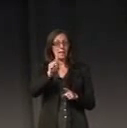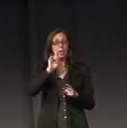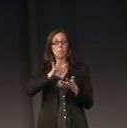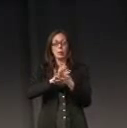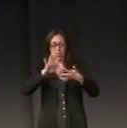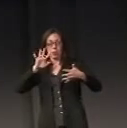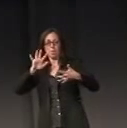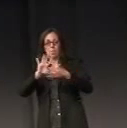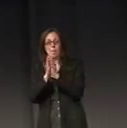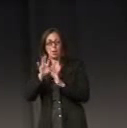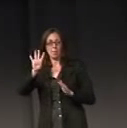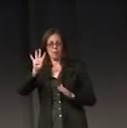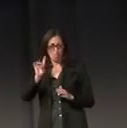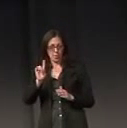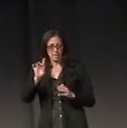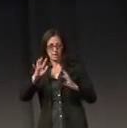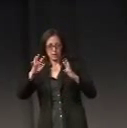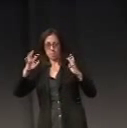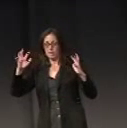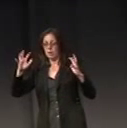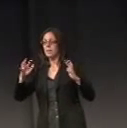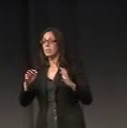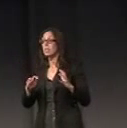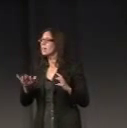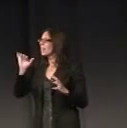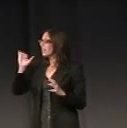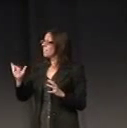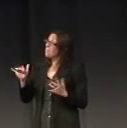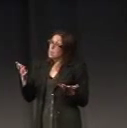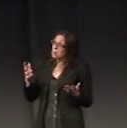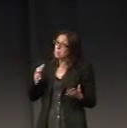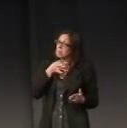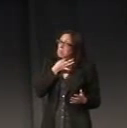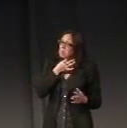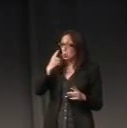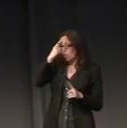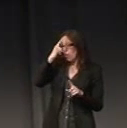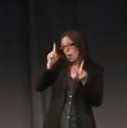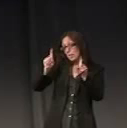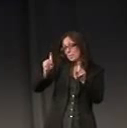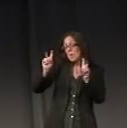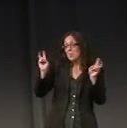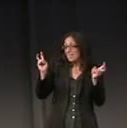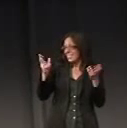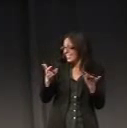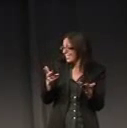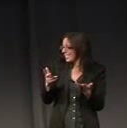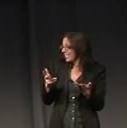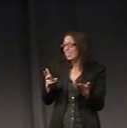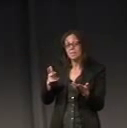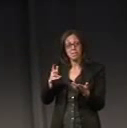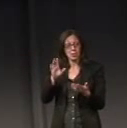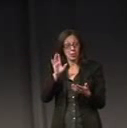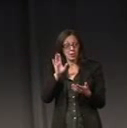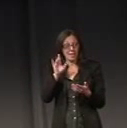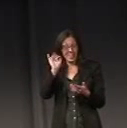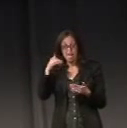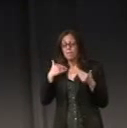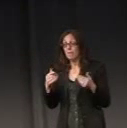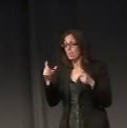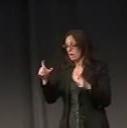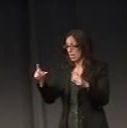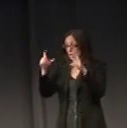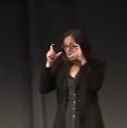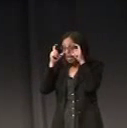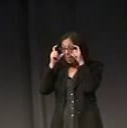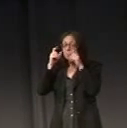So this thought experiment leads Poincaré to suggest that it suffices to fit over the eyes glasses of